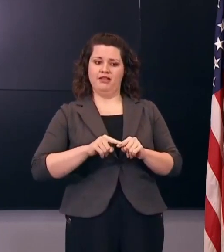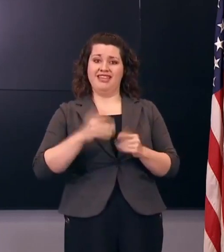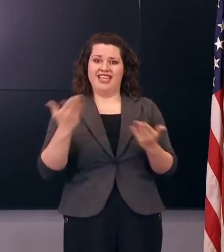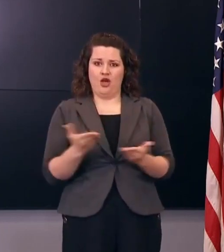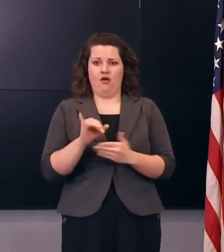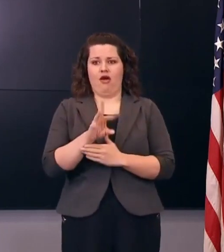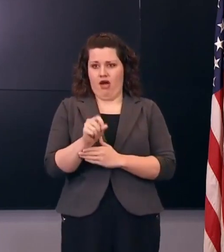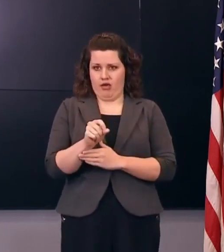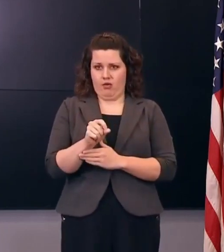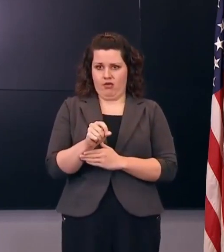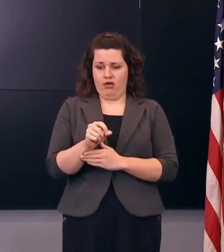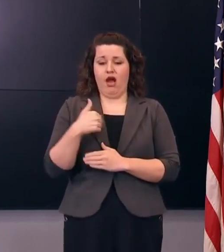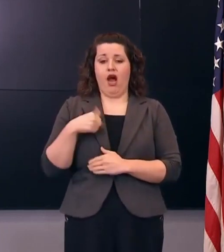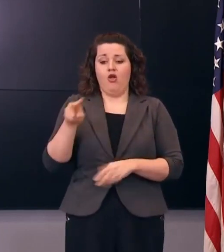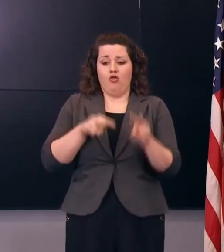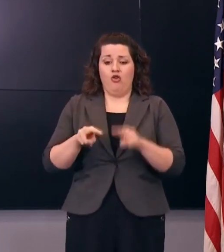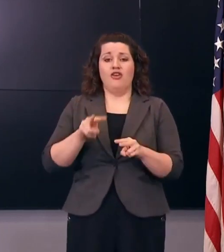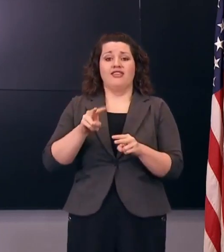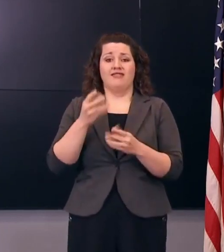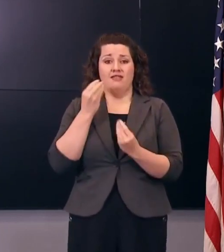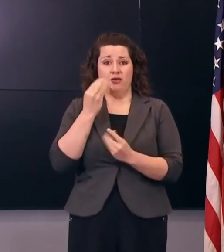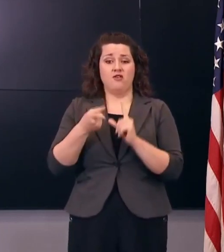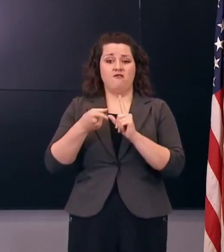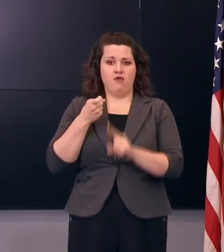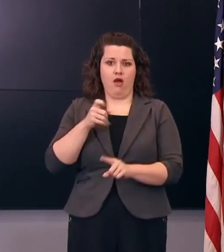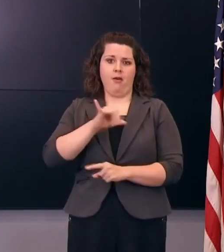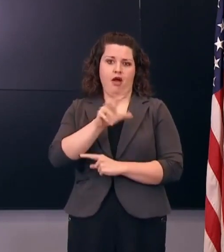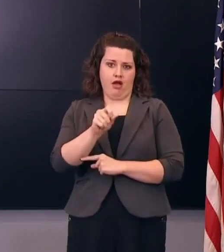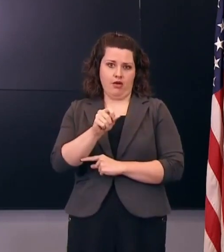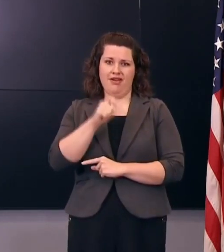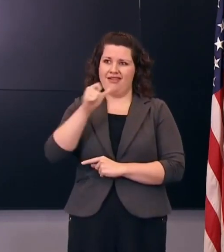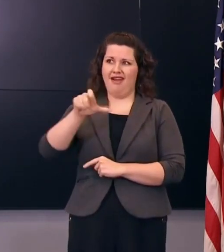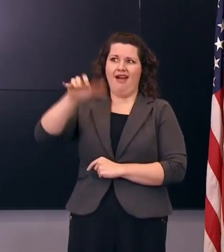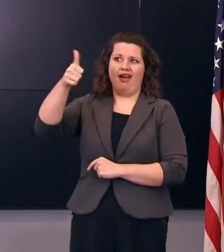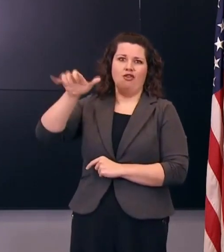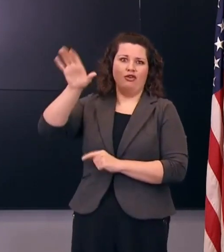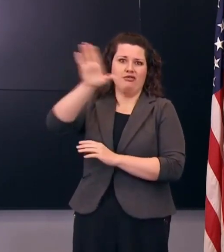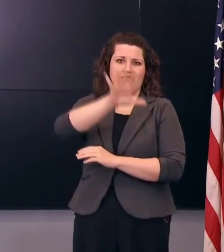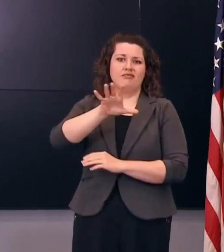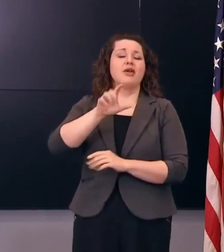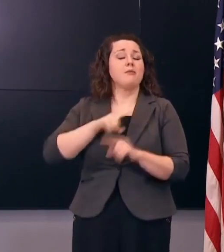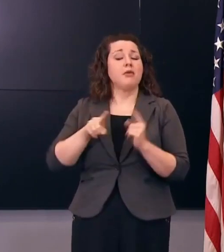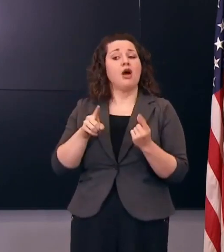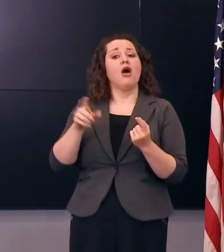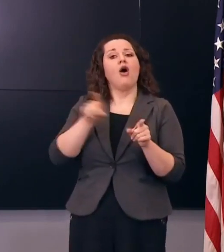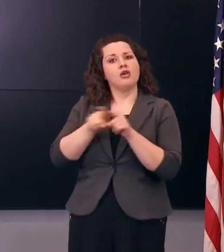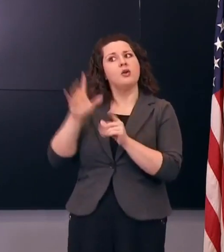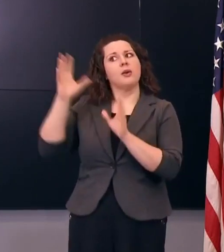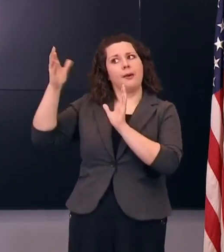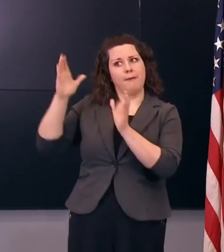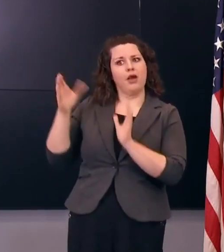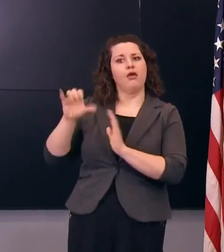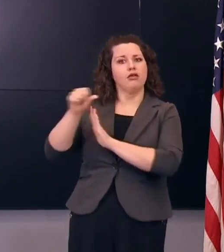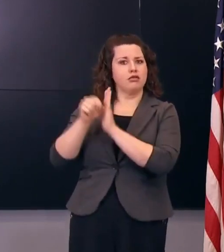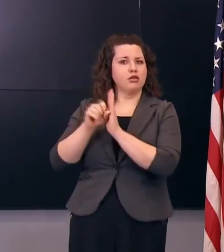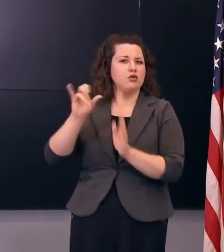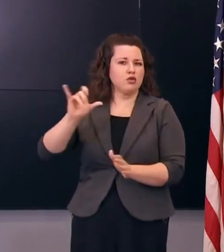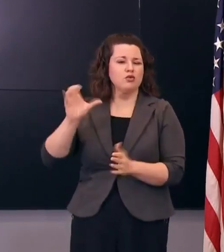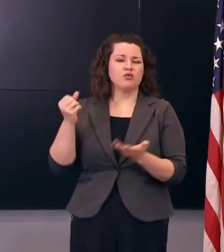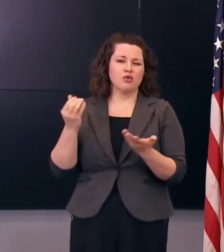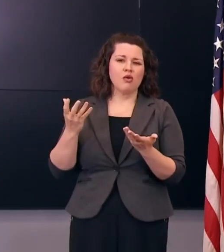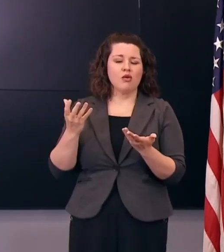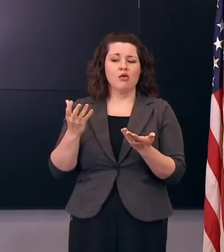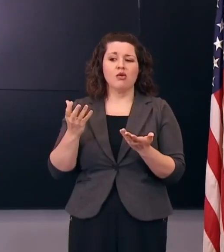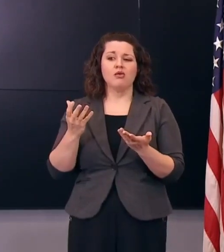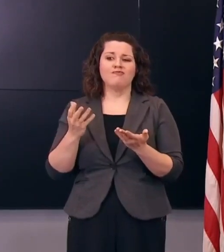state of Iowa based on the data that I have, but one of the elements that we look at is what's happening in other states across the country. So